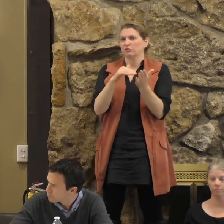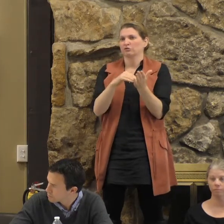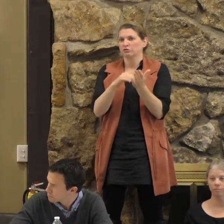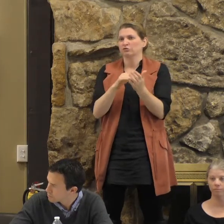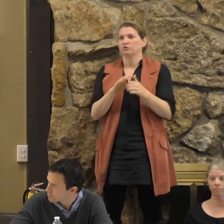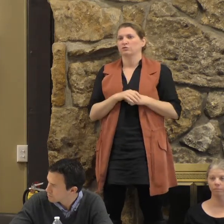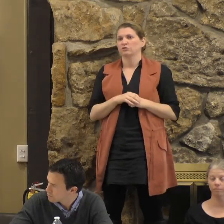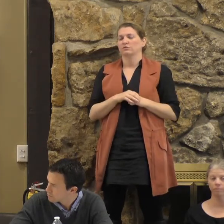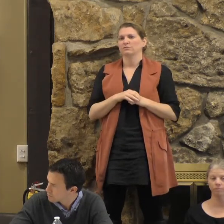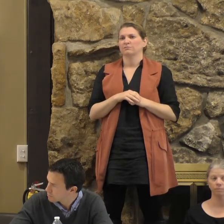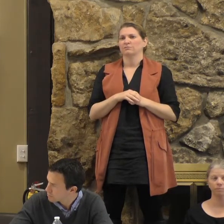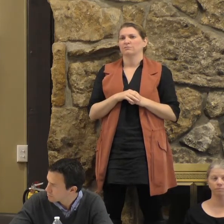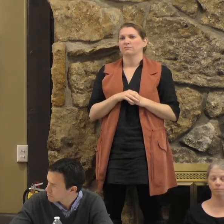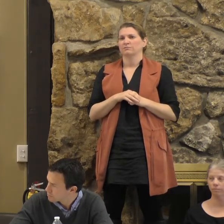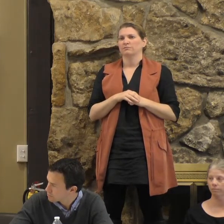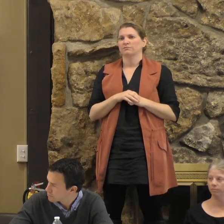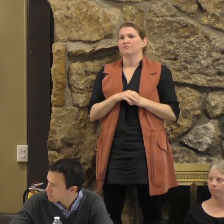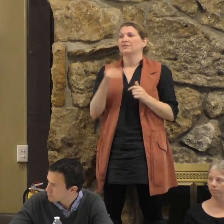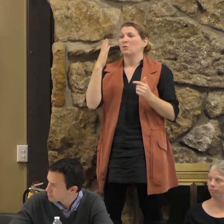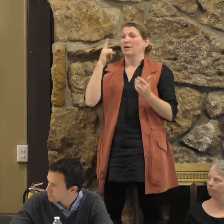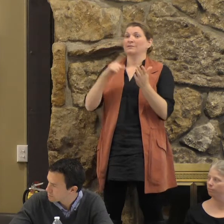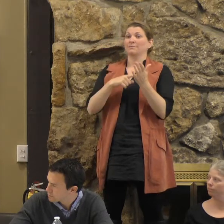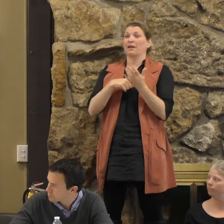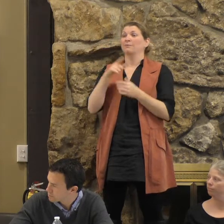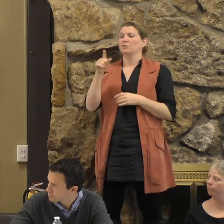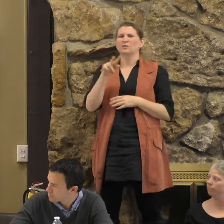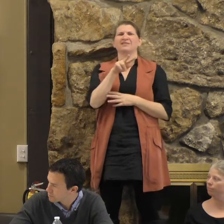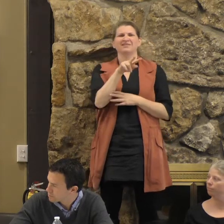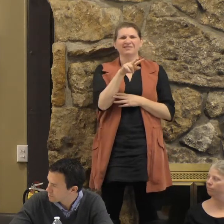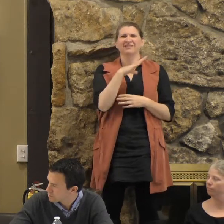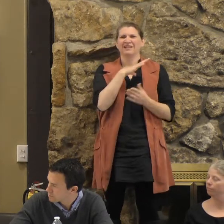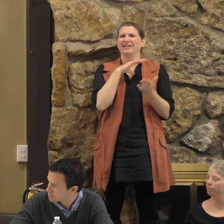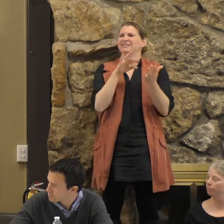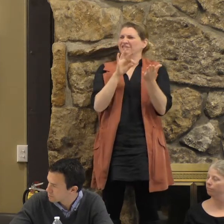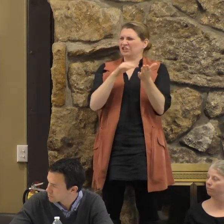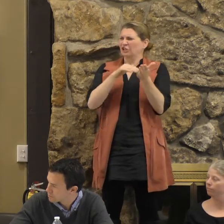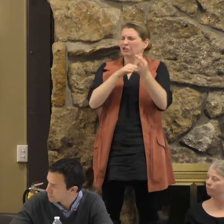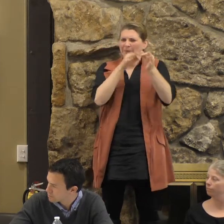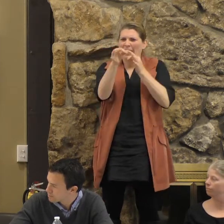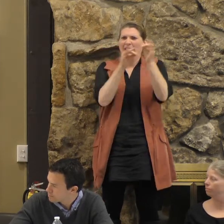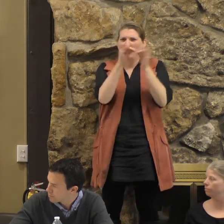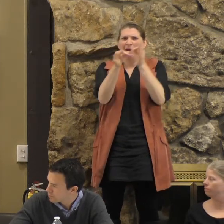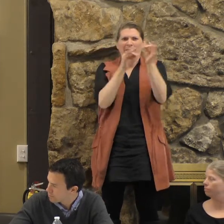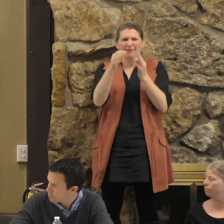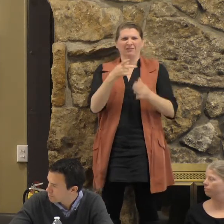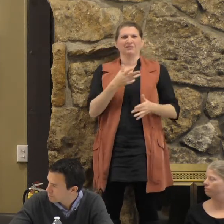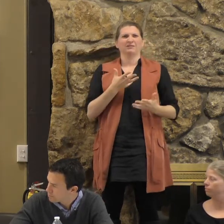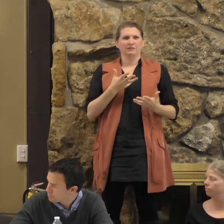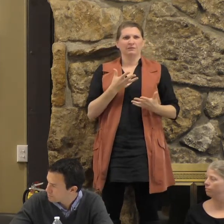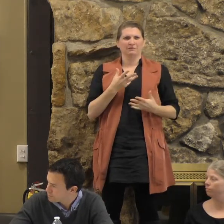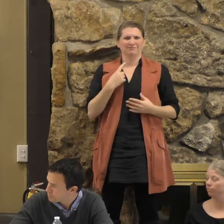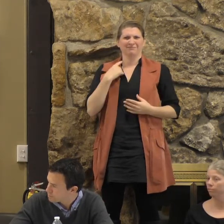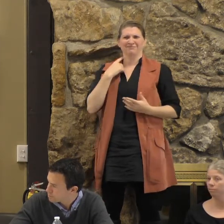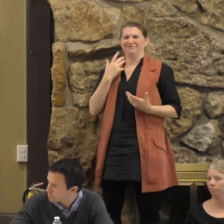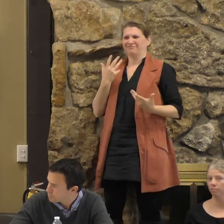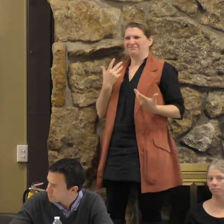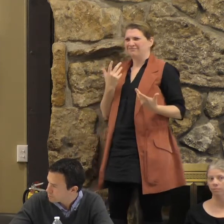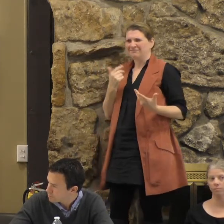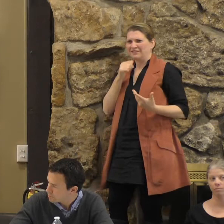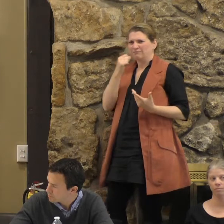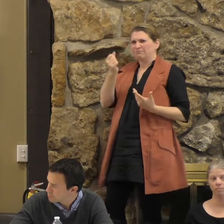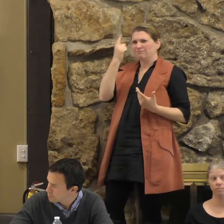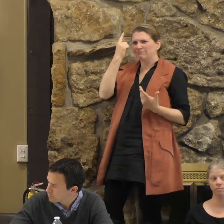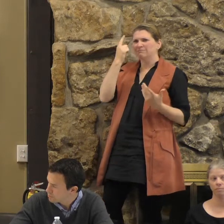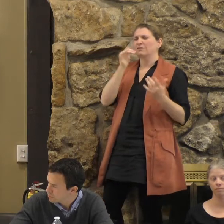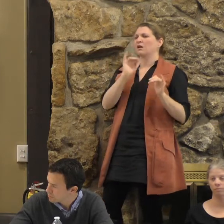communications are so important and we want to make sure that that's clear. We can help you file a grievance or an appeal